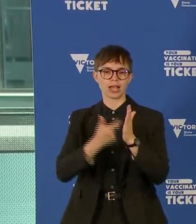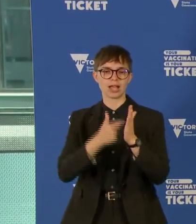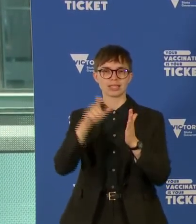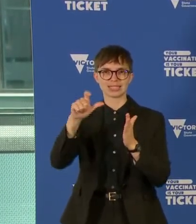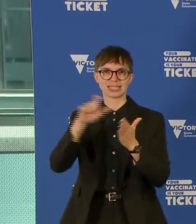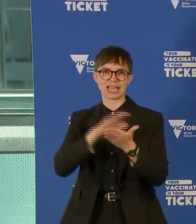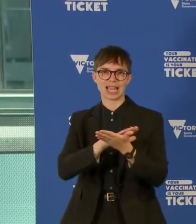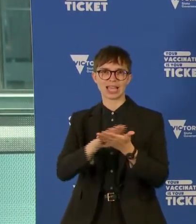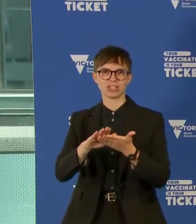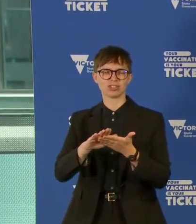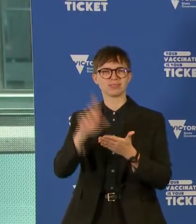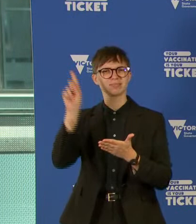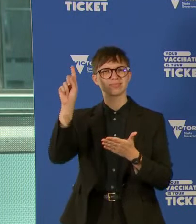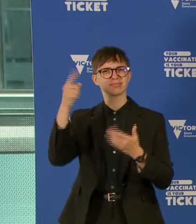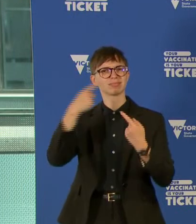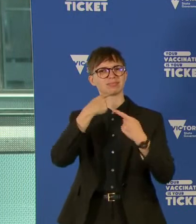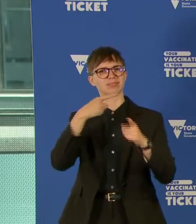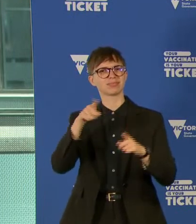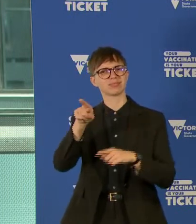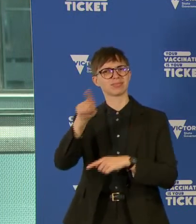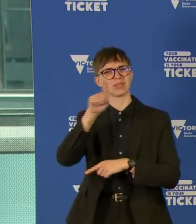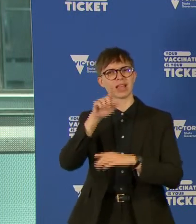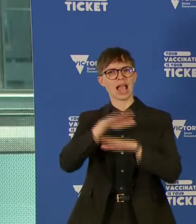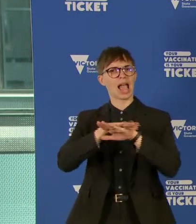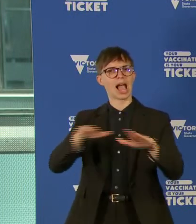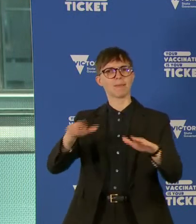philosophy to train doctors in emergency